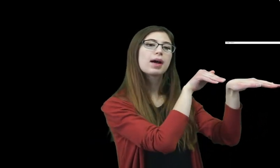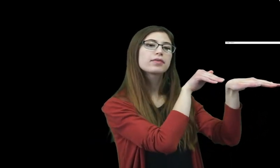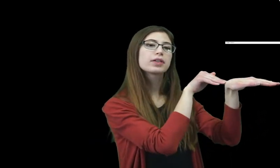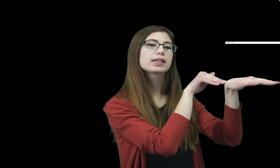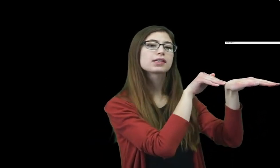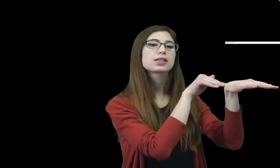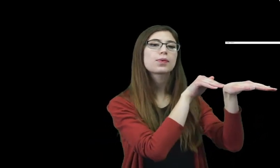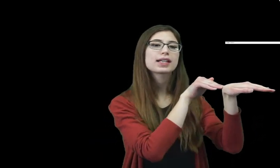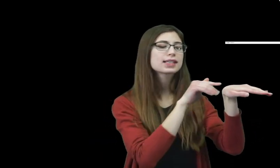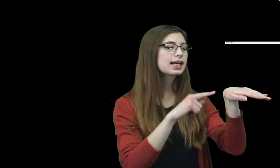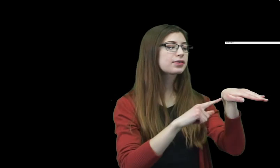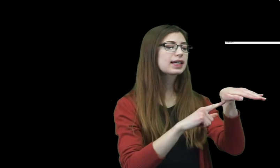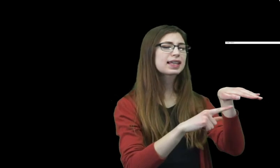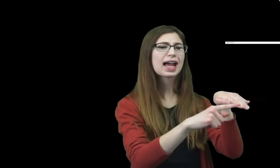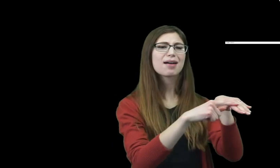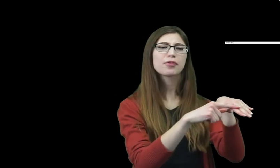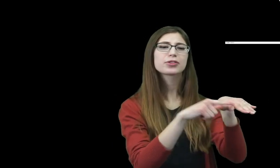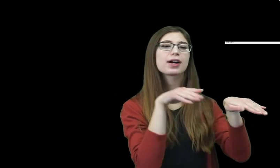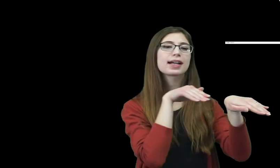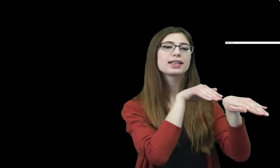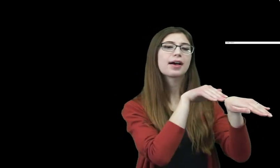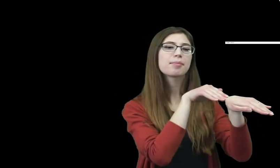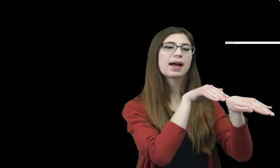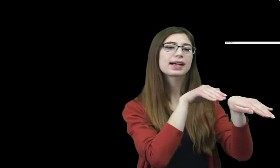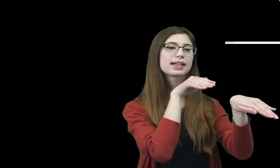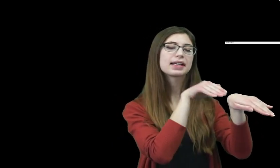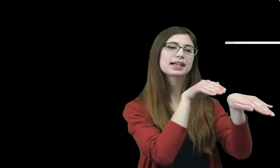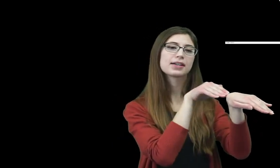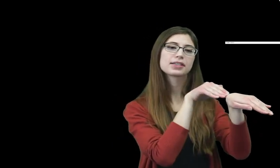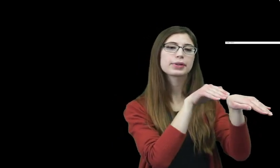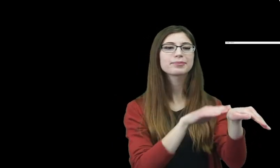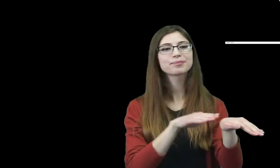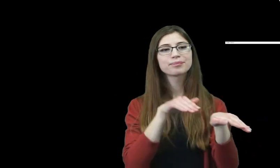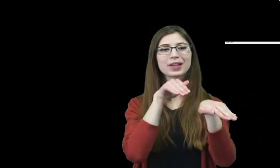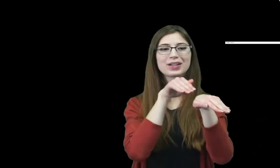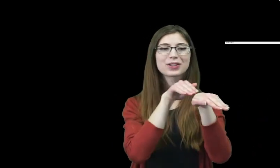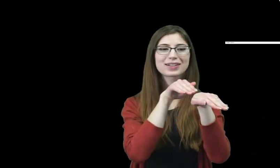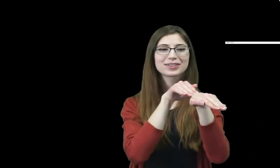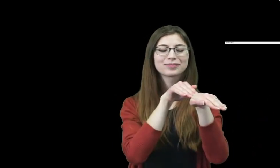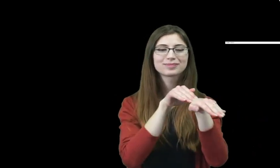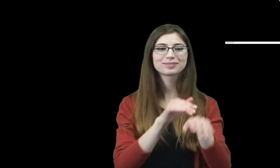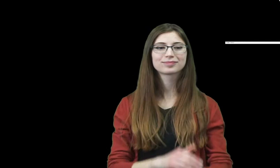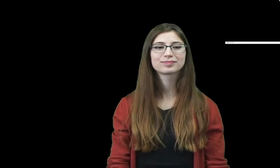of your wrist twice, kind of like the cab of a truck and how the back connects onto it. Truck.